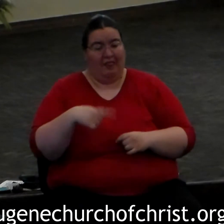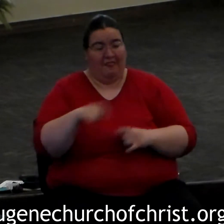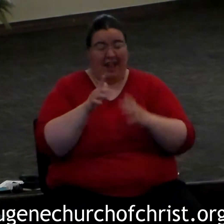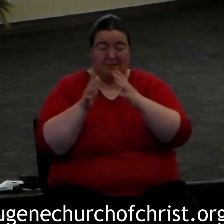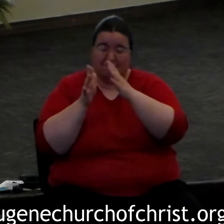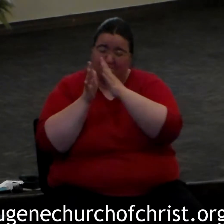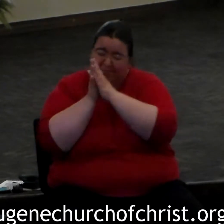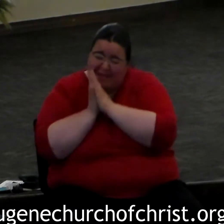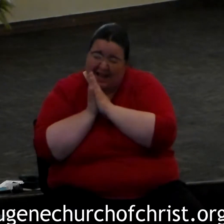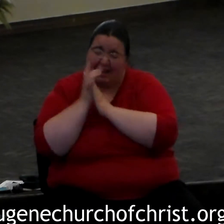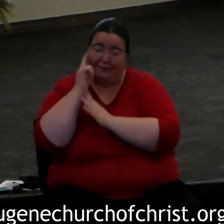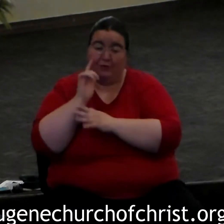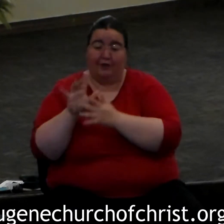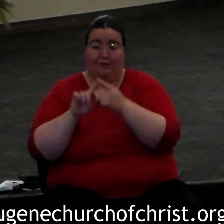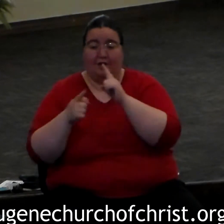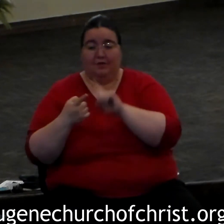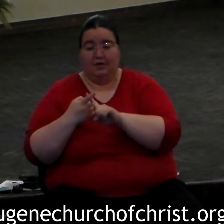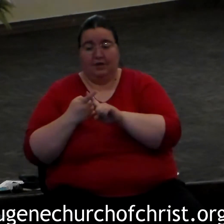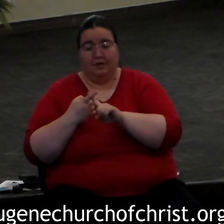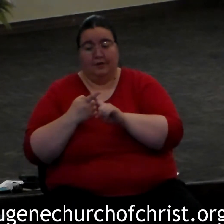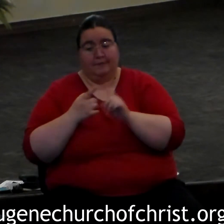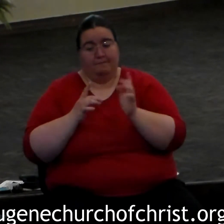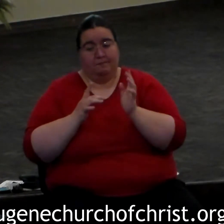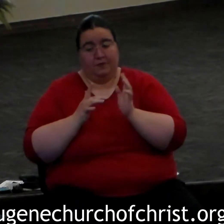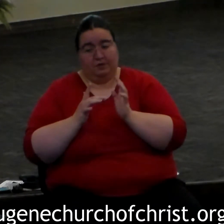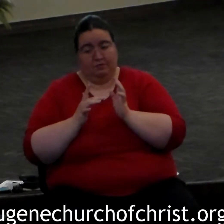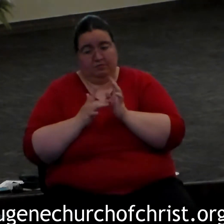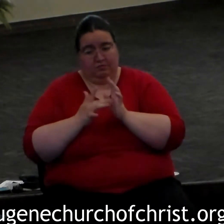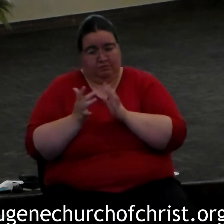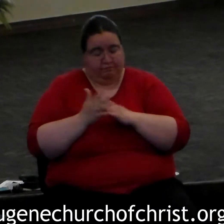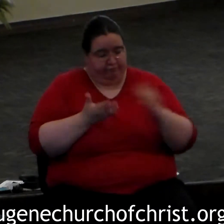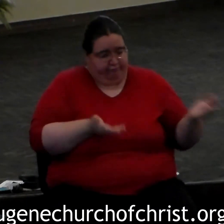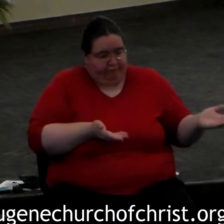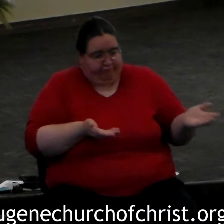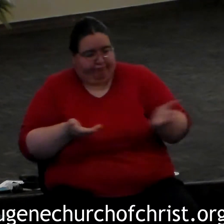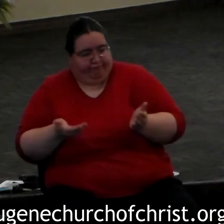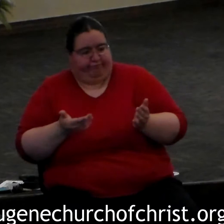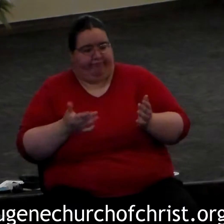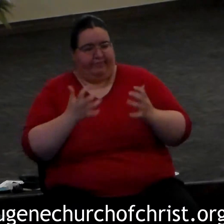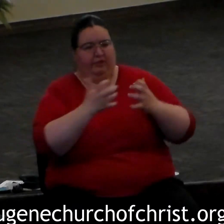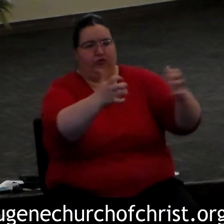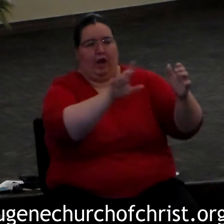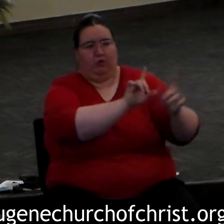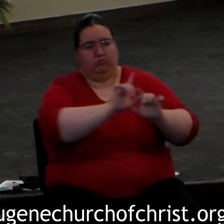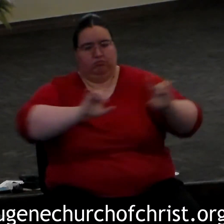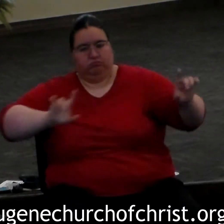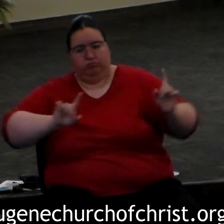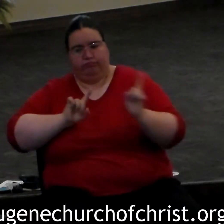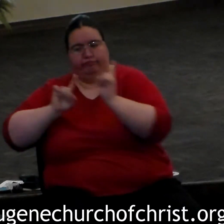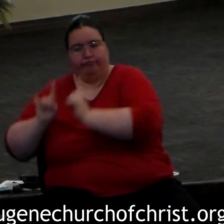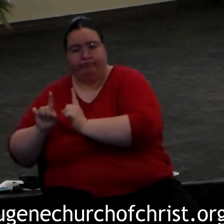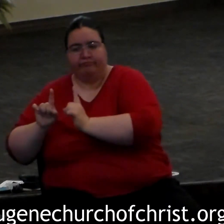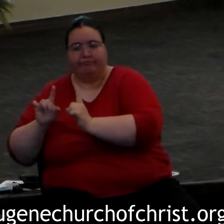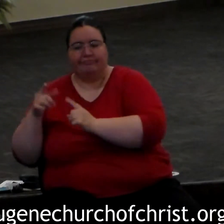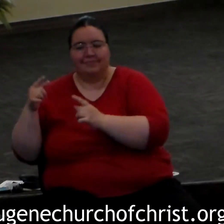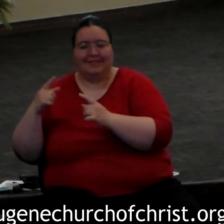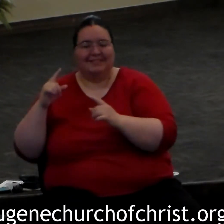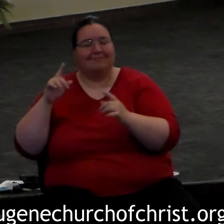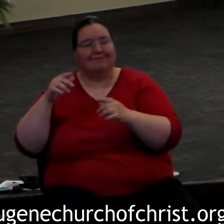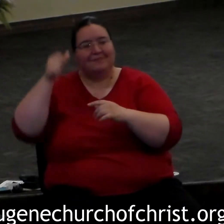away from the crowd, Jesus put his fingers into the man's ears. Then he spit and touched the man's tongue. He looked up to heaven, and with a deep